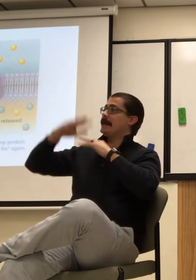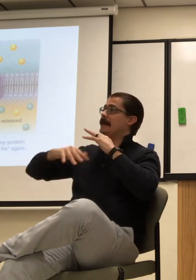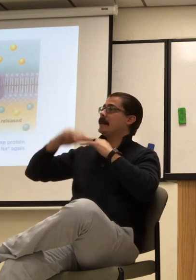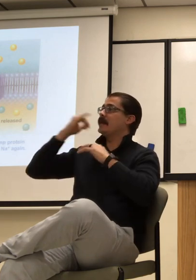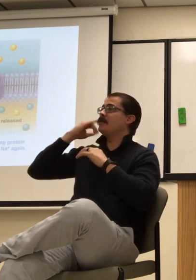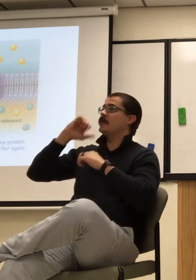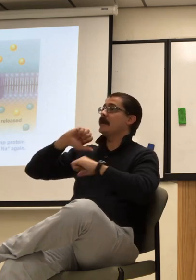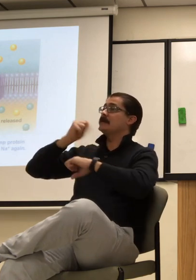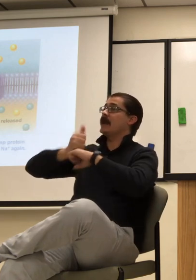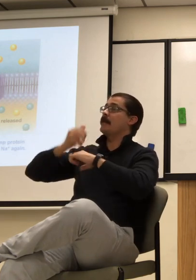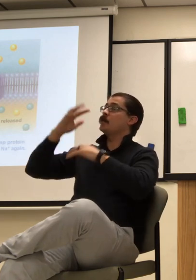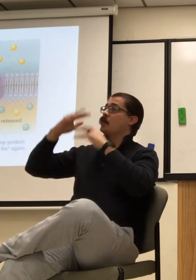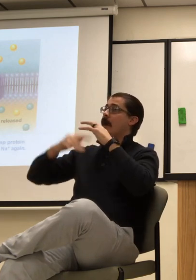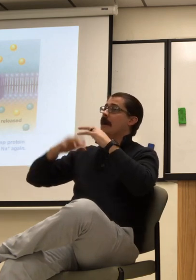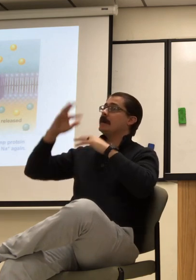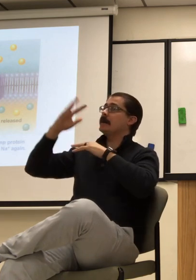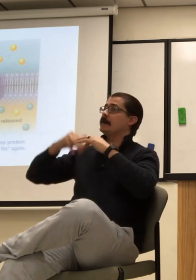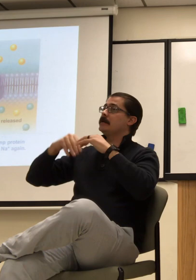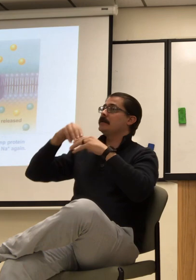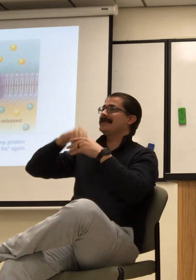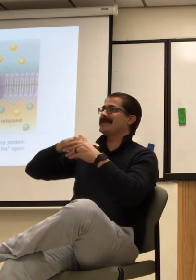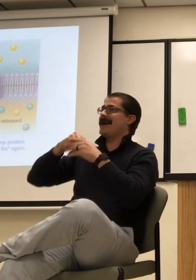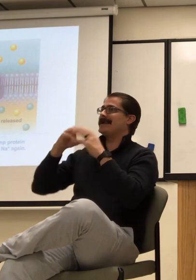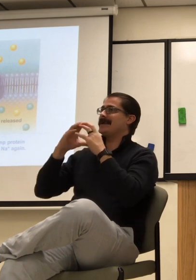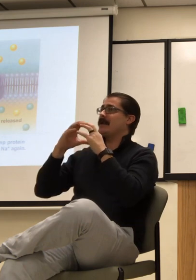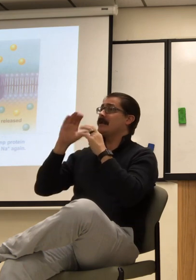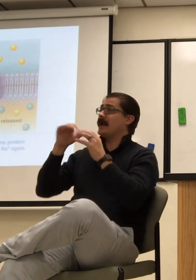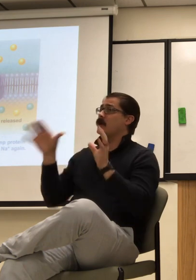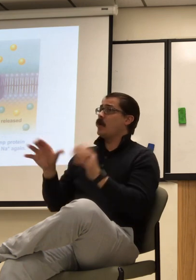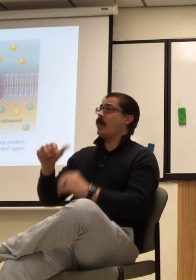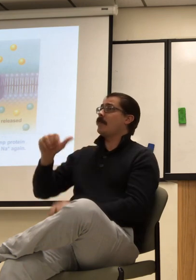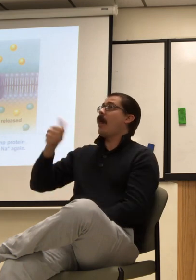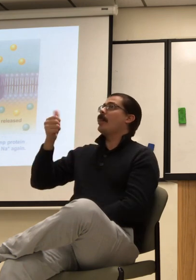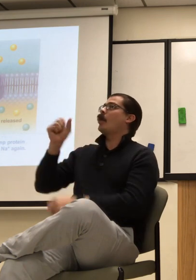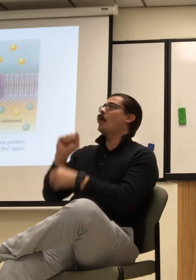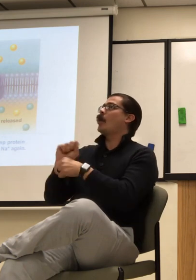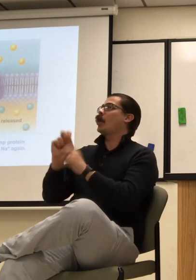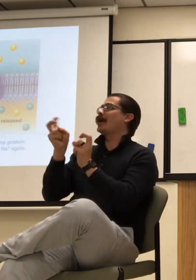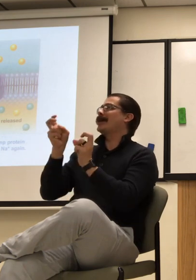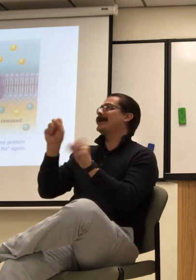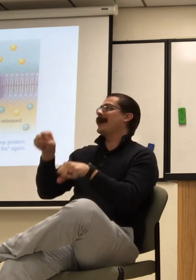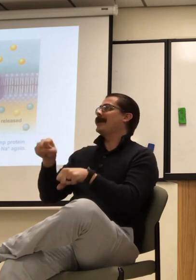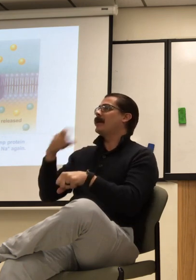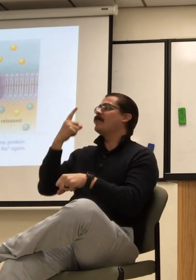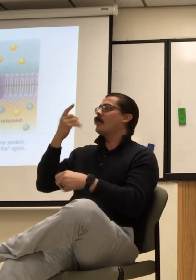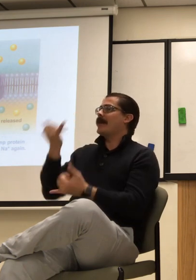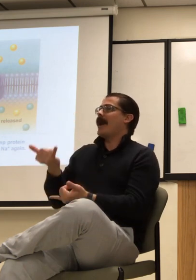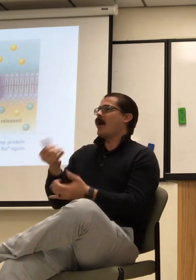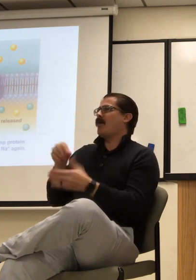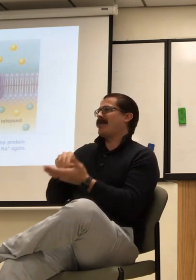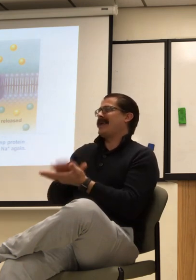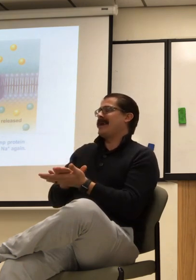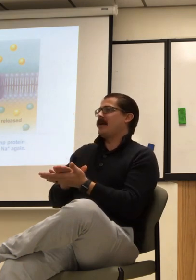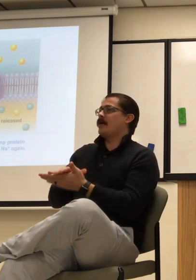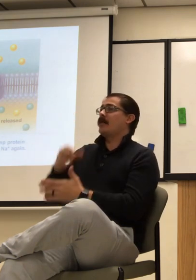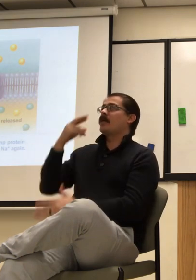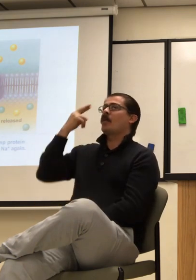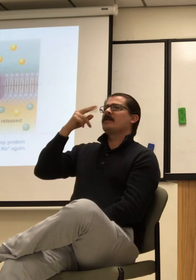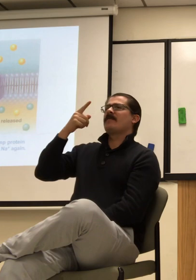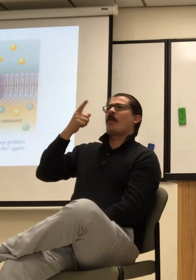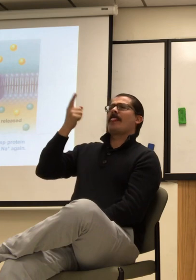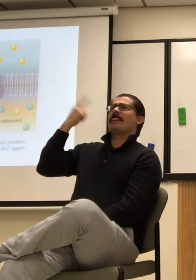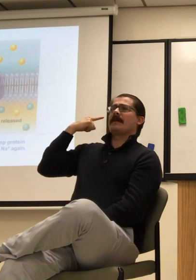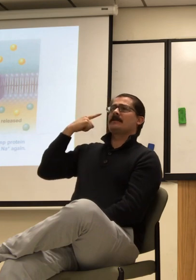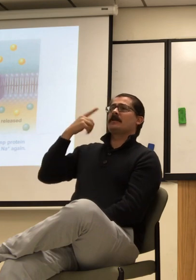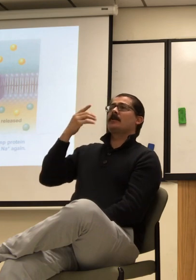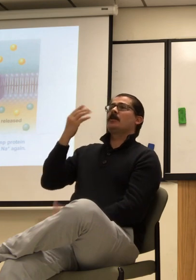establish gradients on the side of a cell, it can do a lot of other work. So for now, let's just put that. The purpose of this is you want